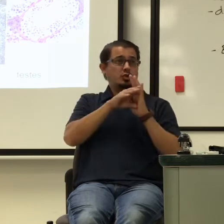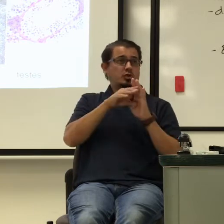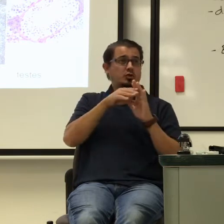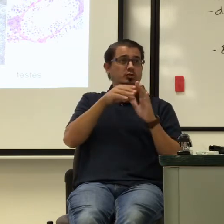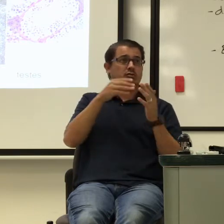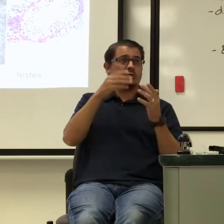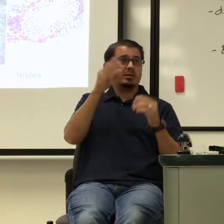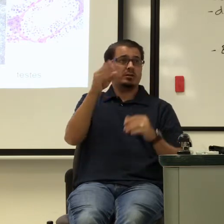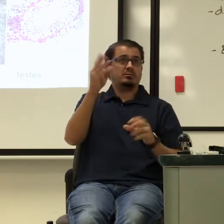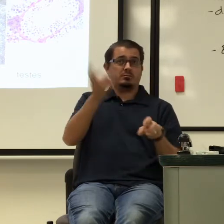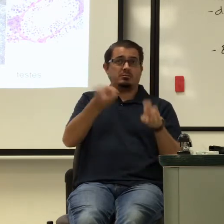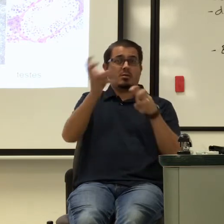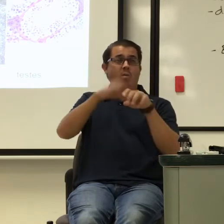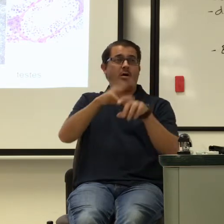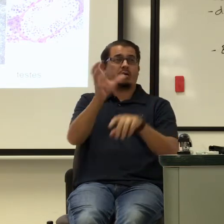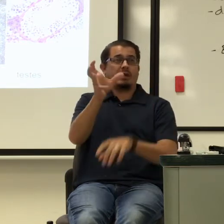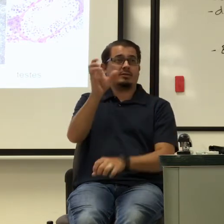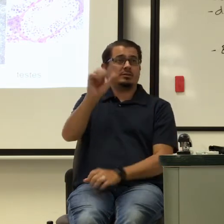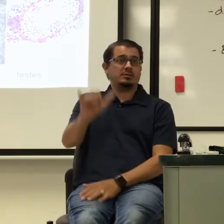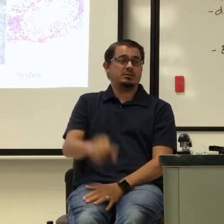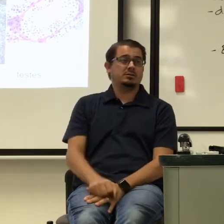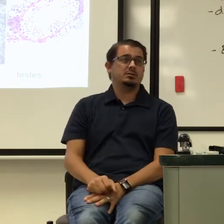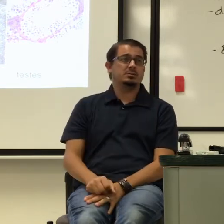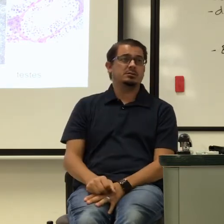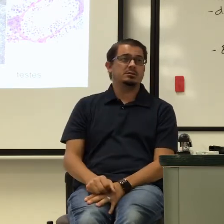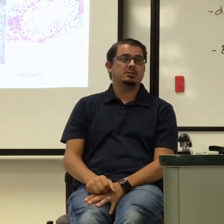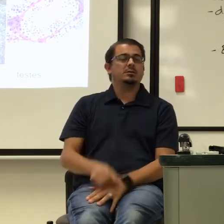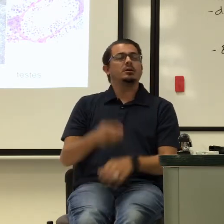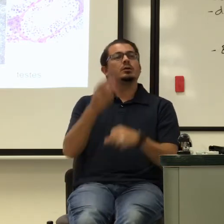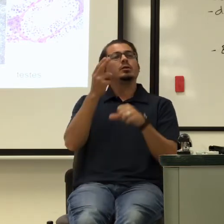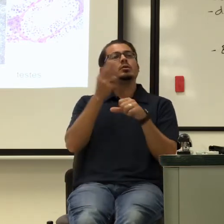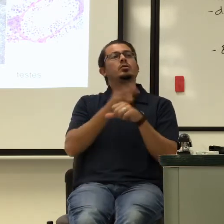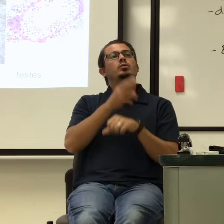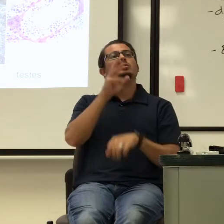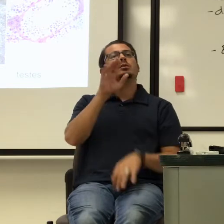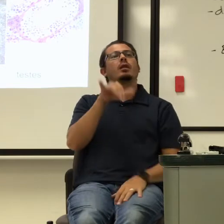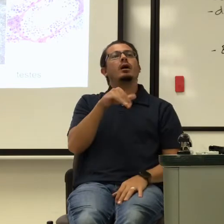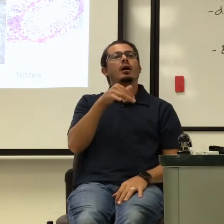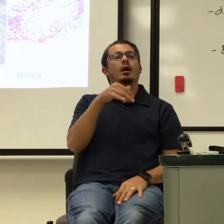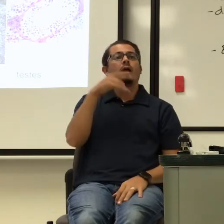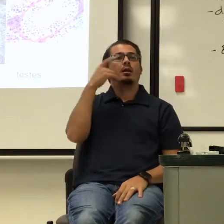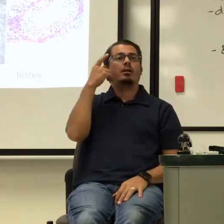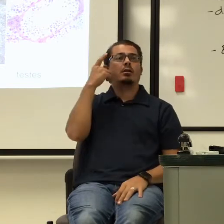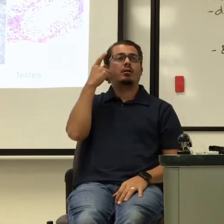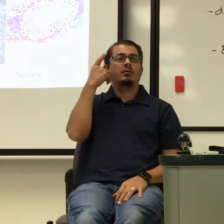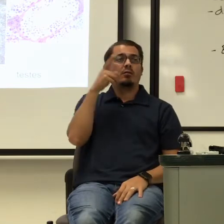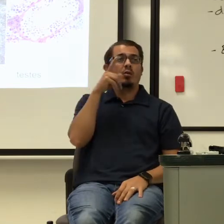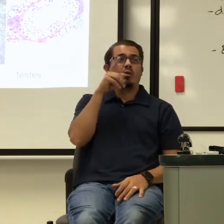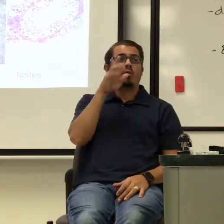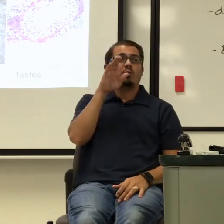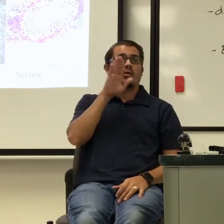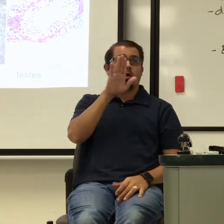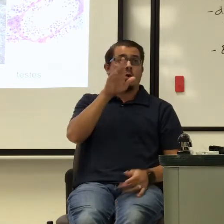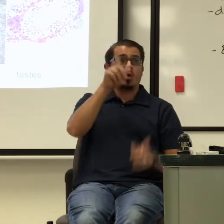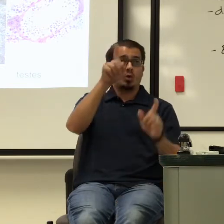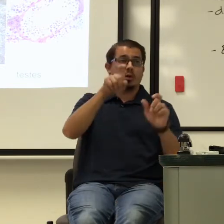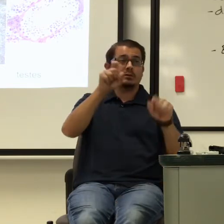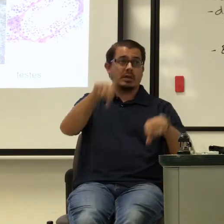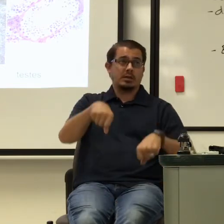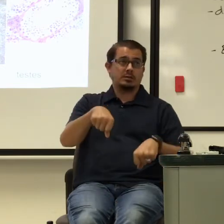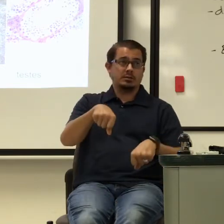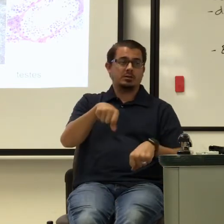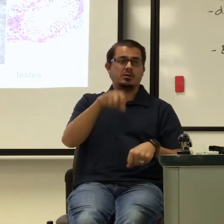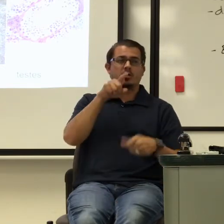to you on Canvas. I use those for the quiz. Okay, so